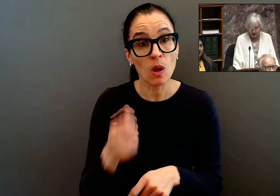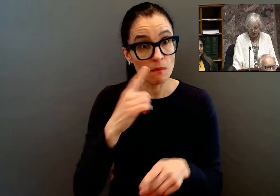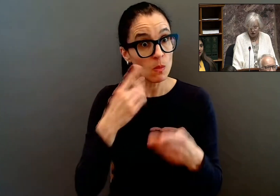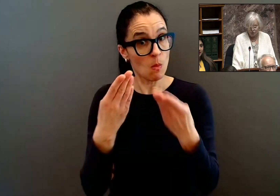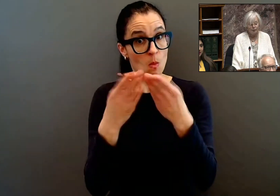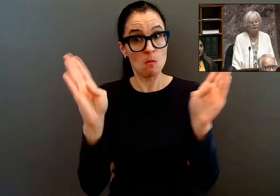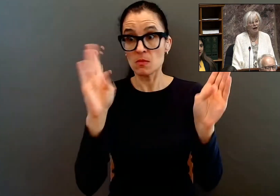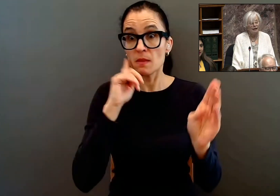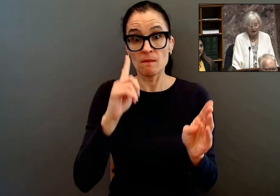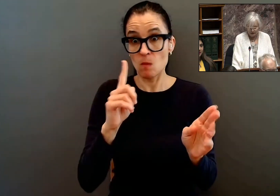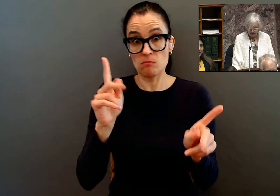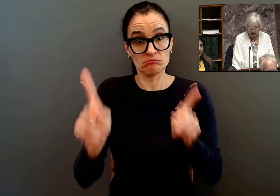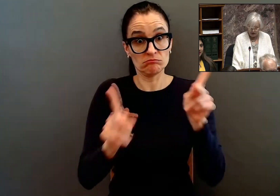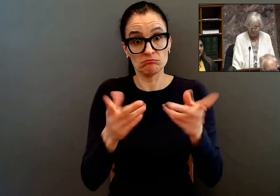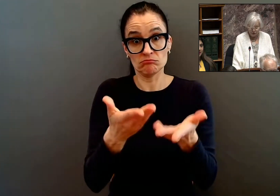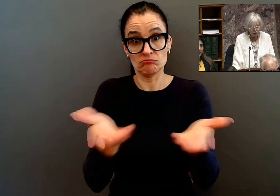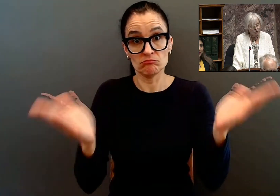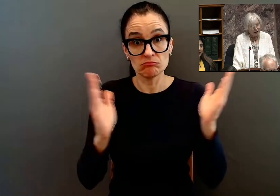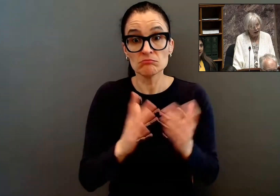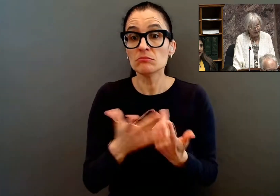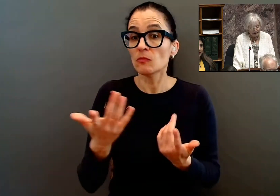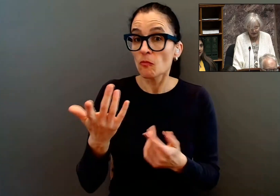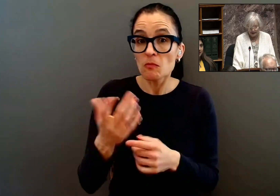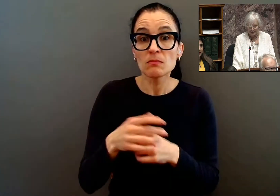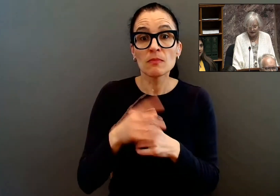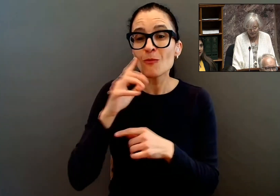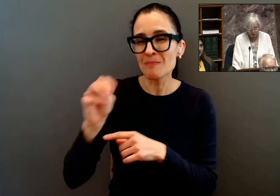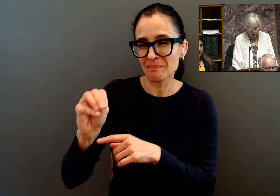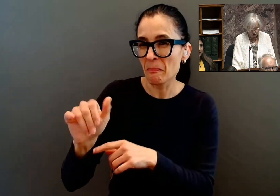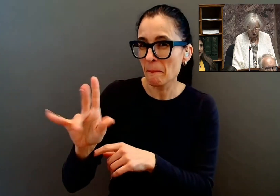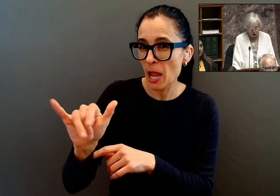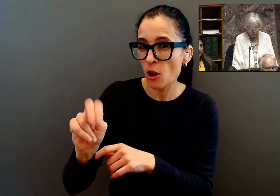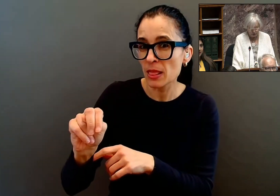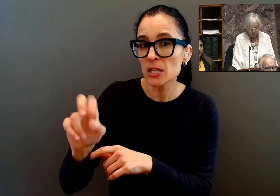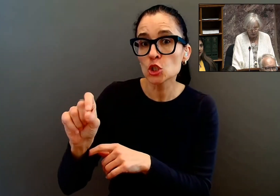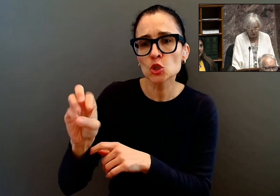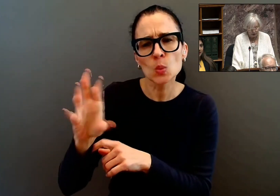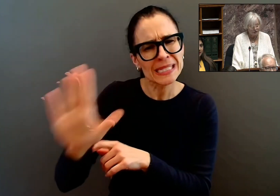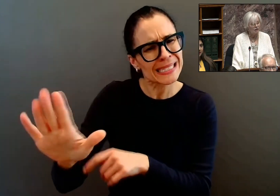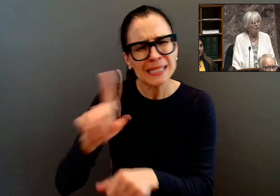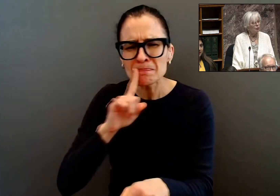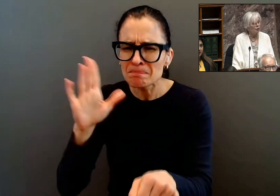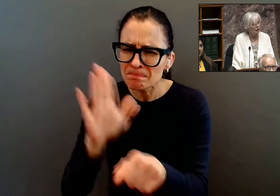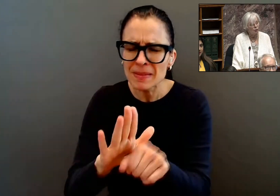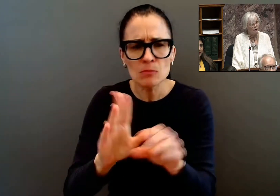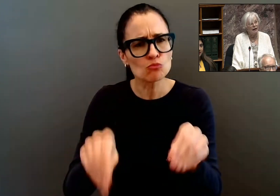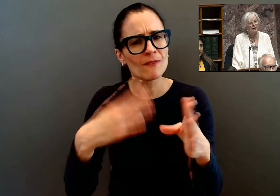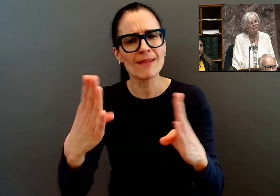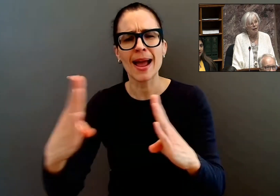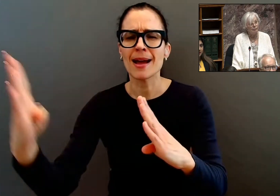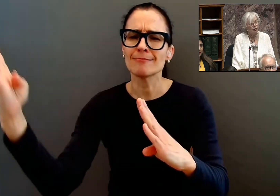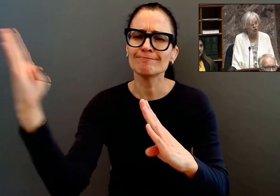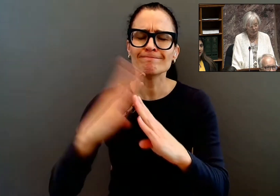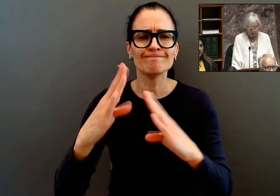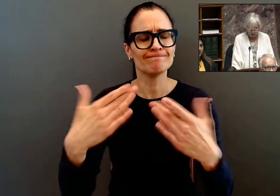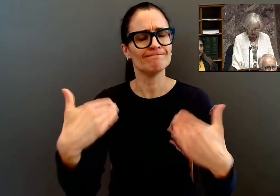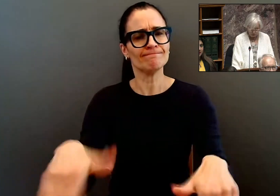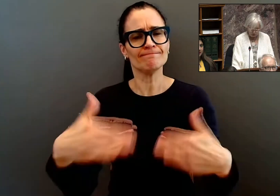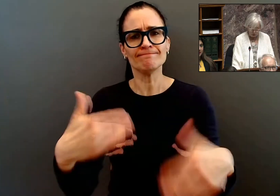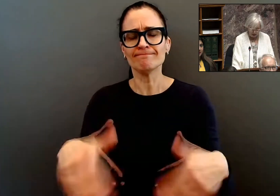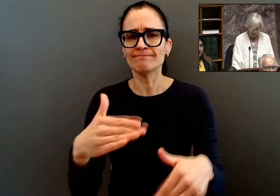commitment to providing a first-class, exceptional golf experience without any